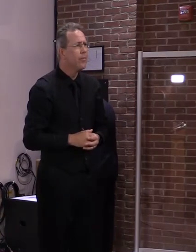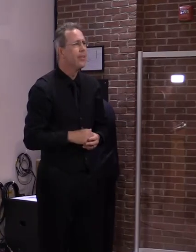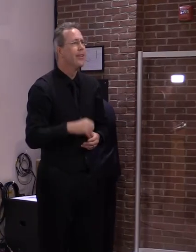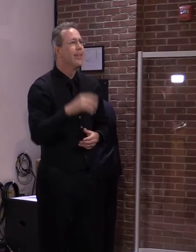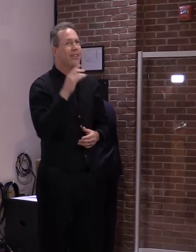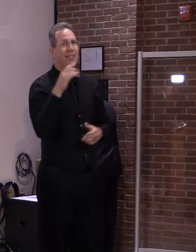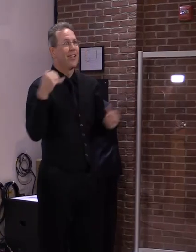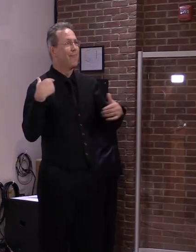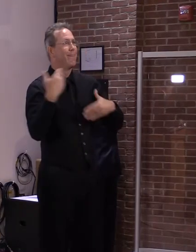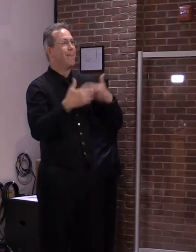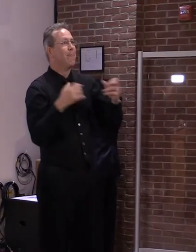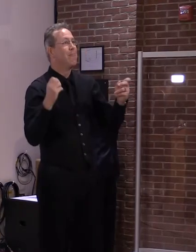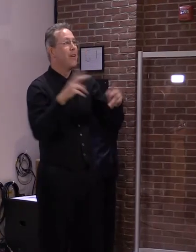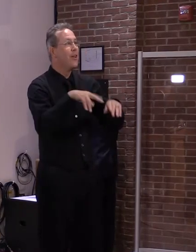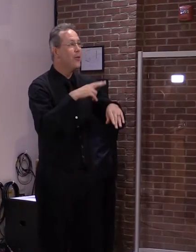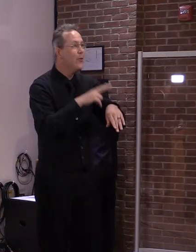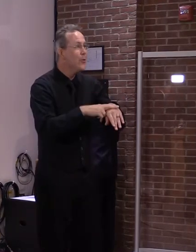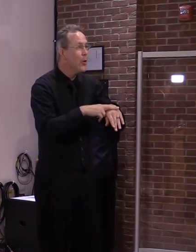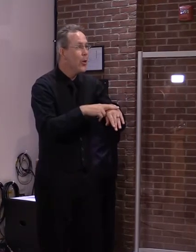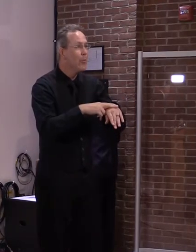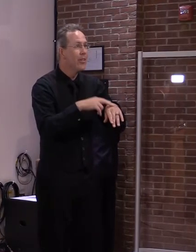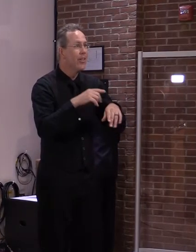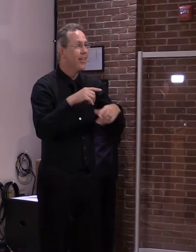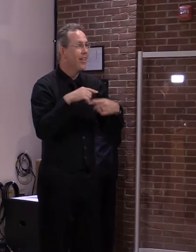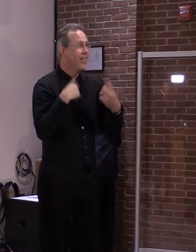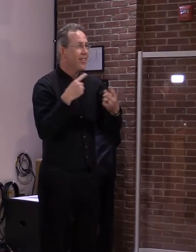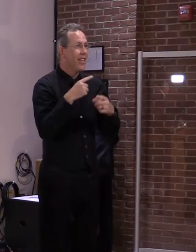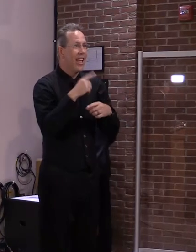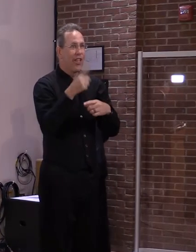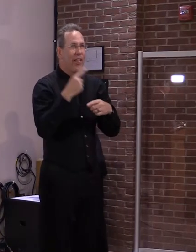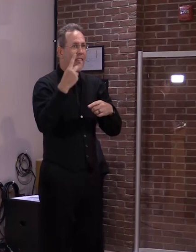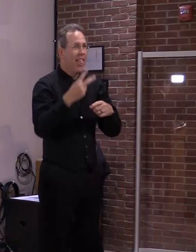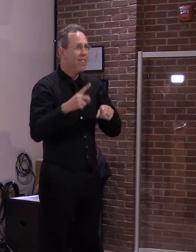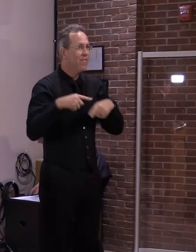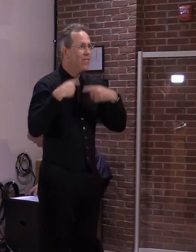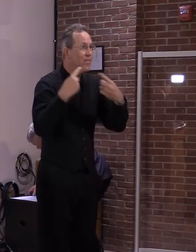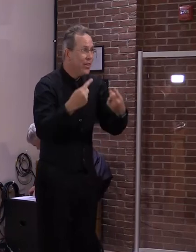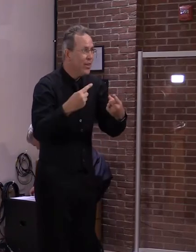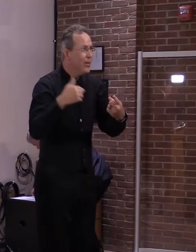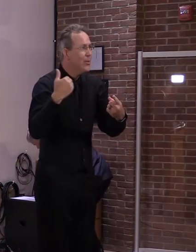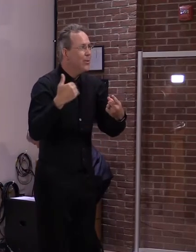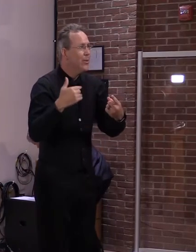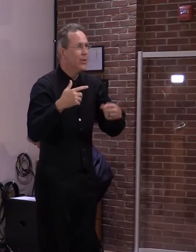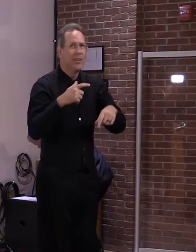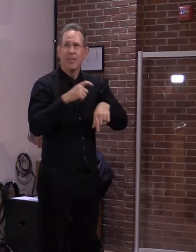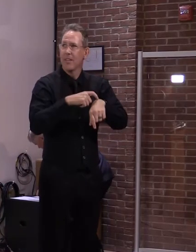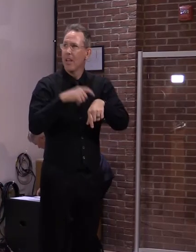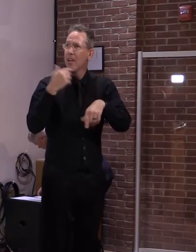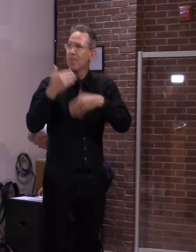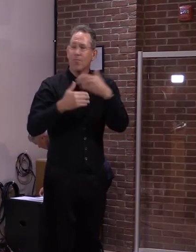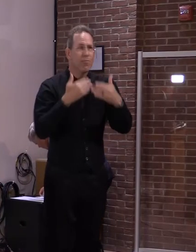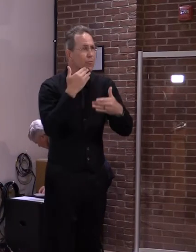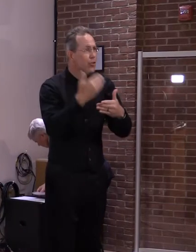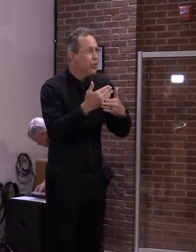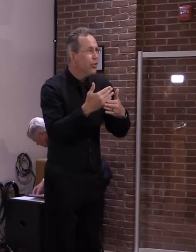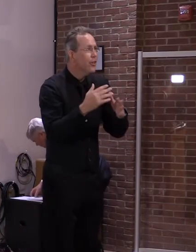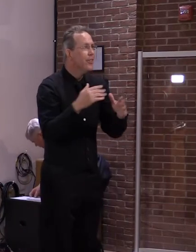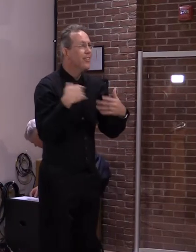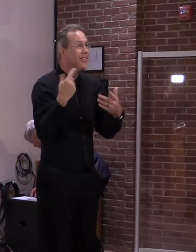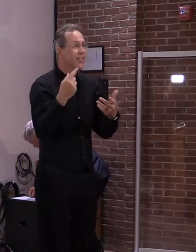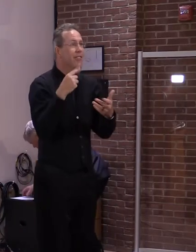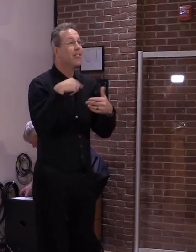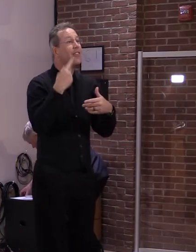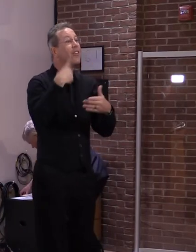this in an hour and a half, so it's a sign of the times. So next week, we're going to transition from our